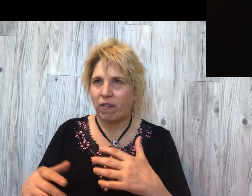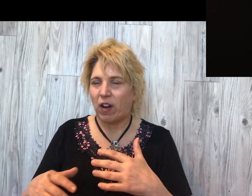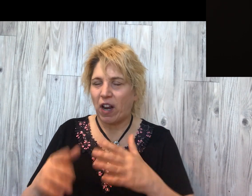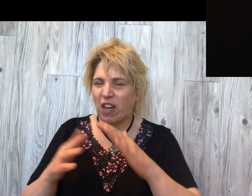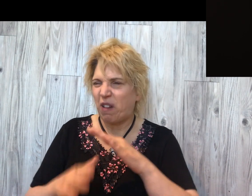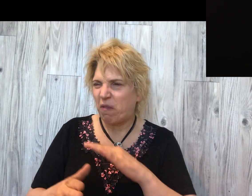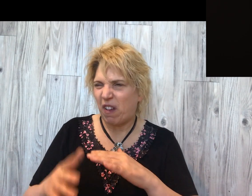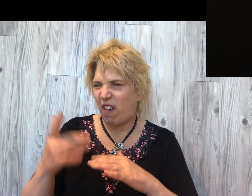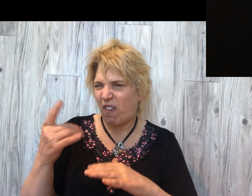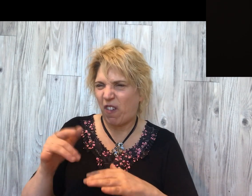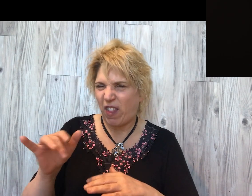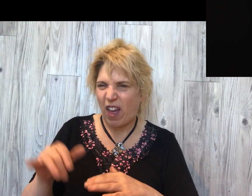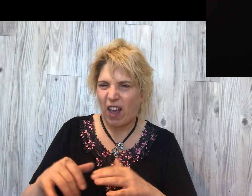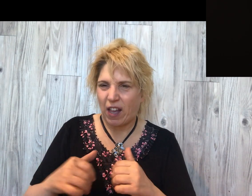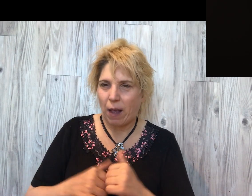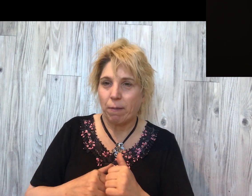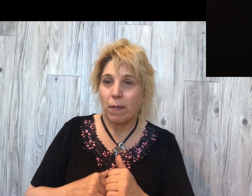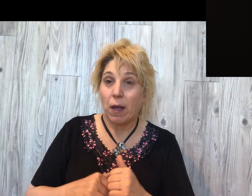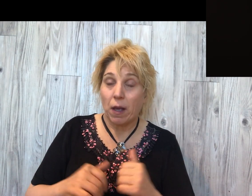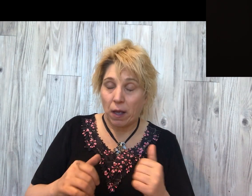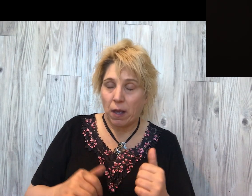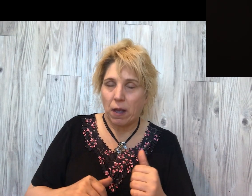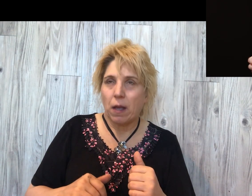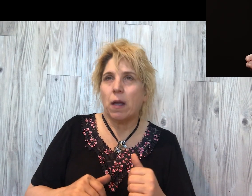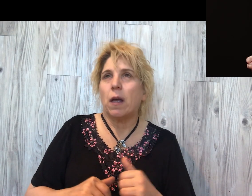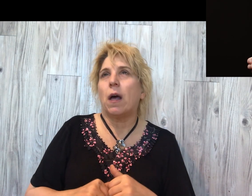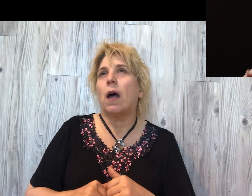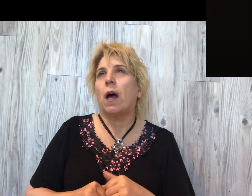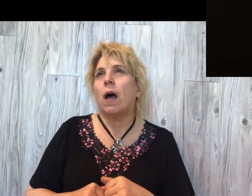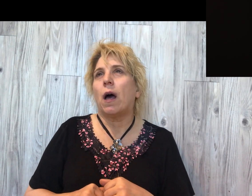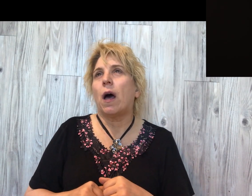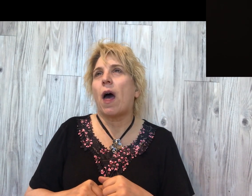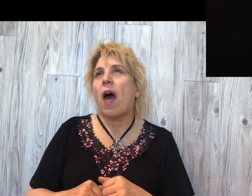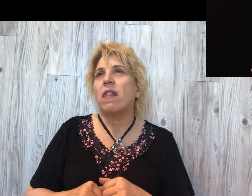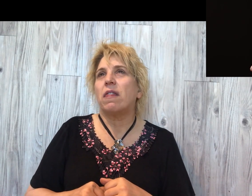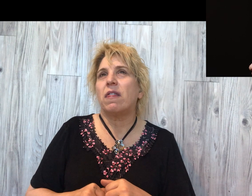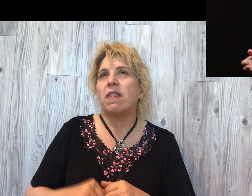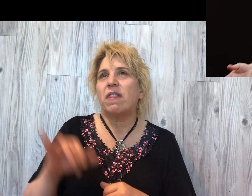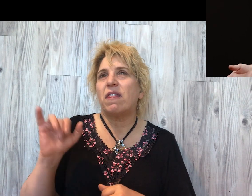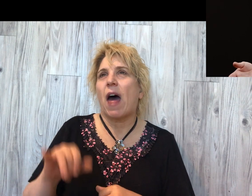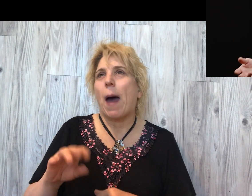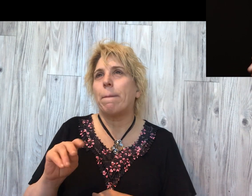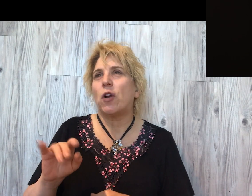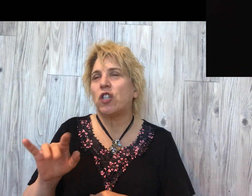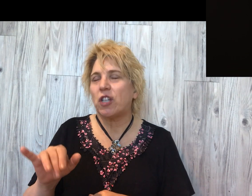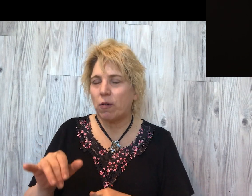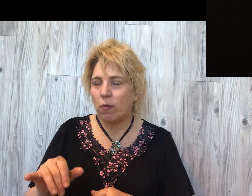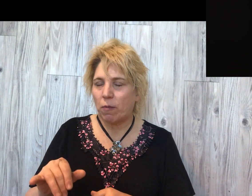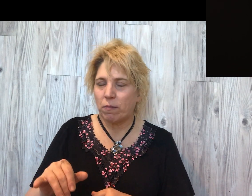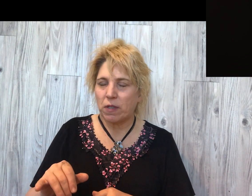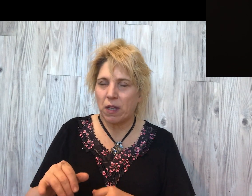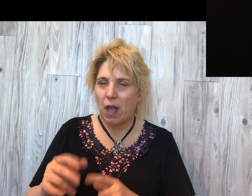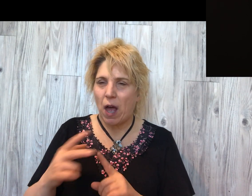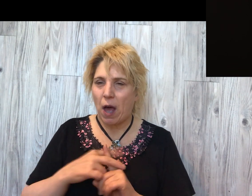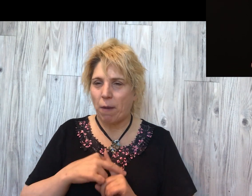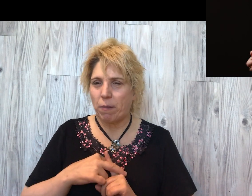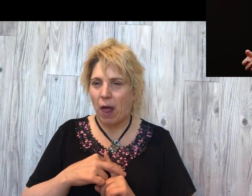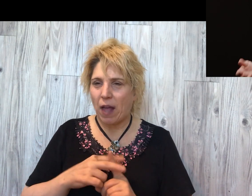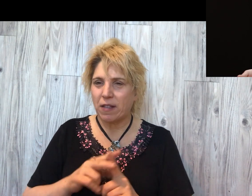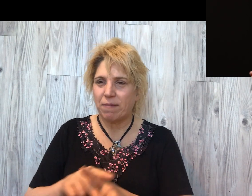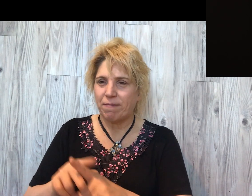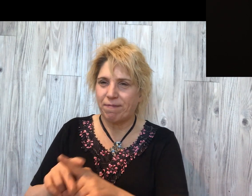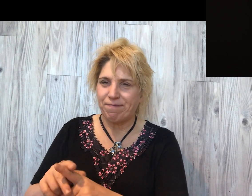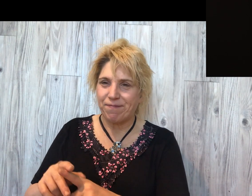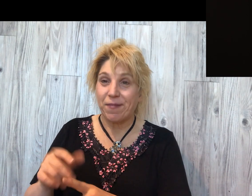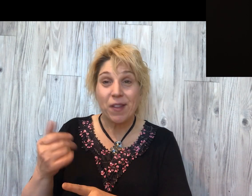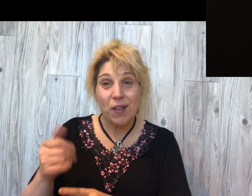kids playing Little League baseball. And the mercy rule applies to those of us who are at